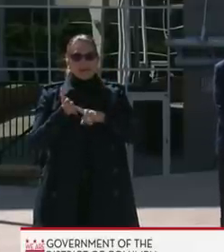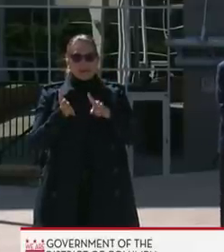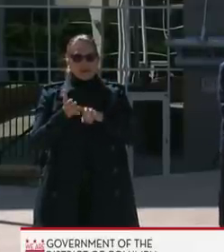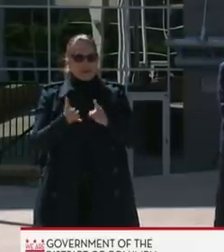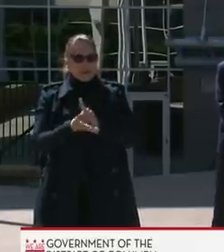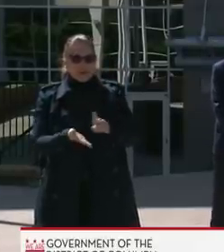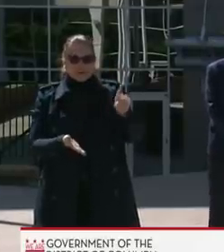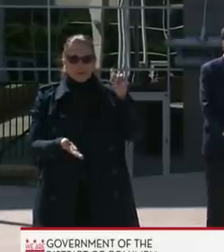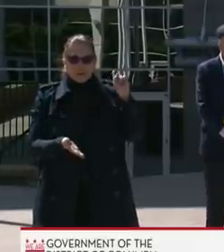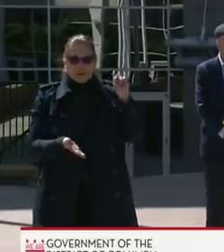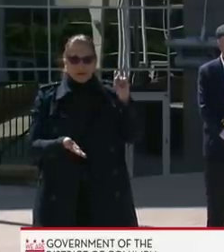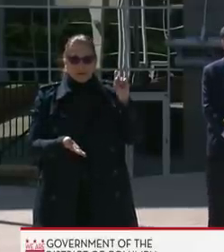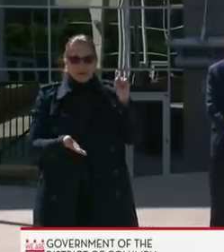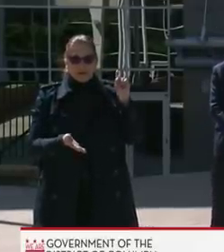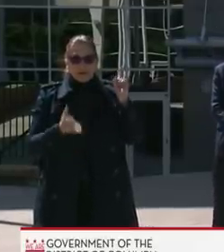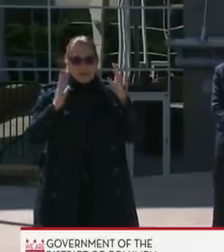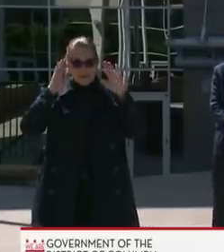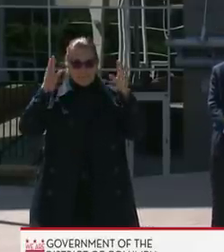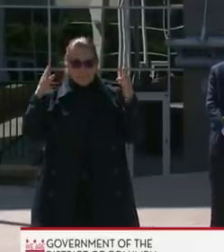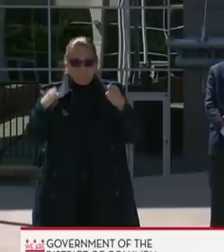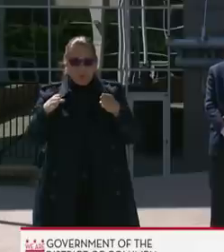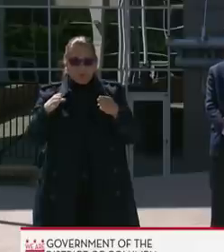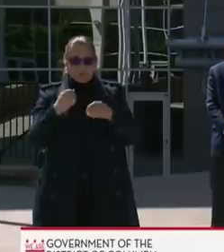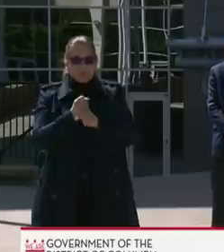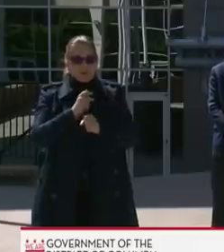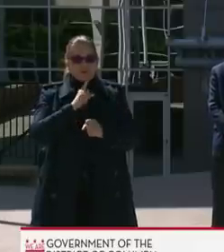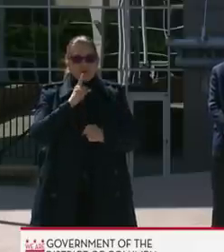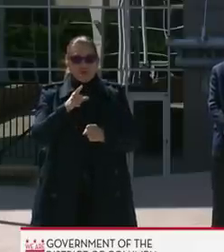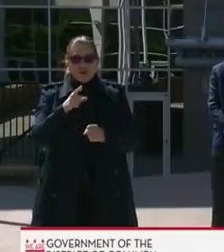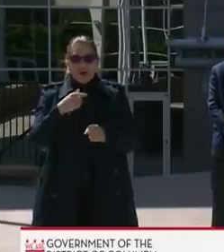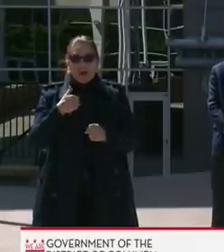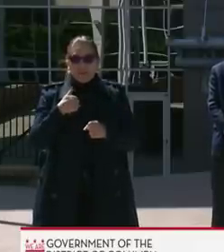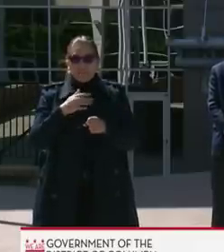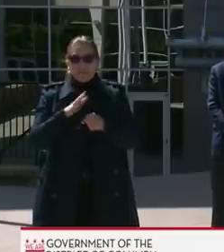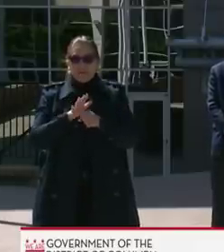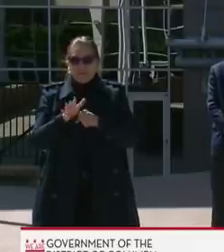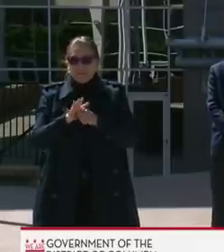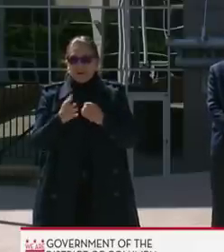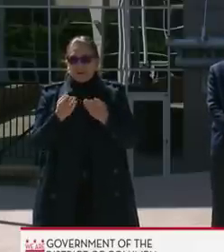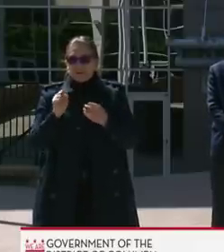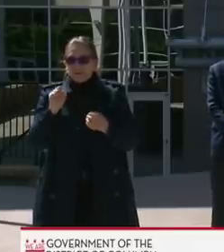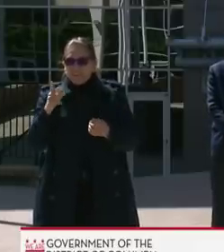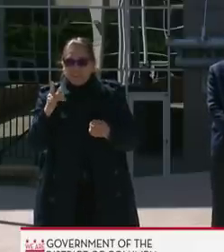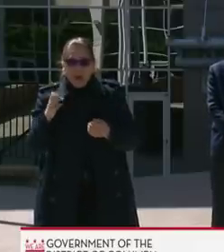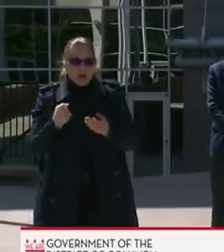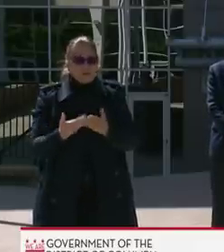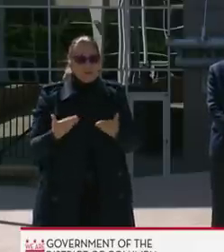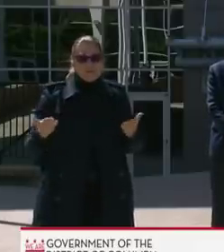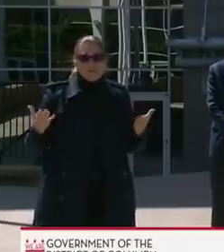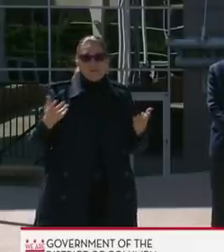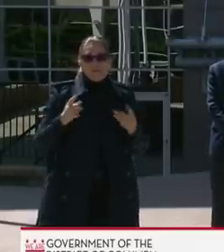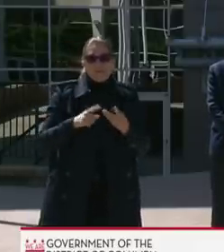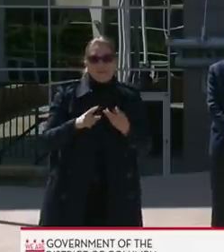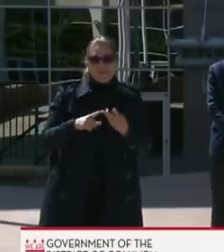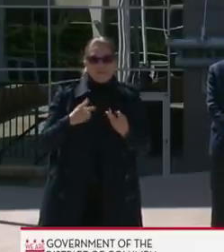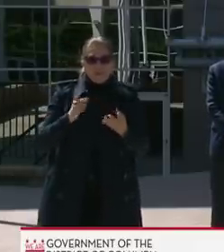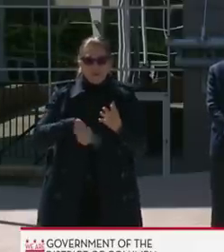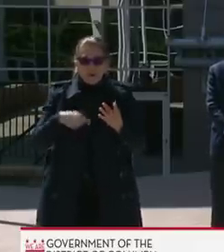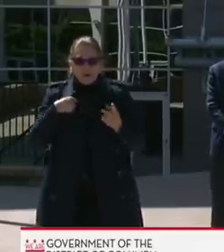really focused on making sure that all the supplies and some of the reports that we got could be